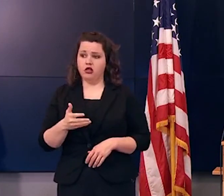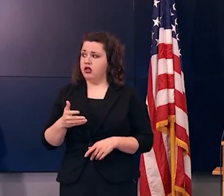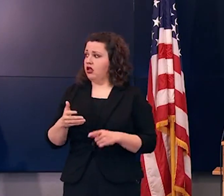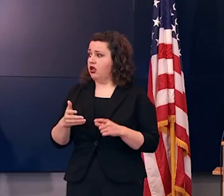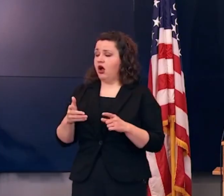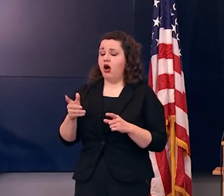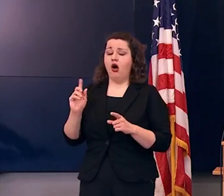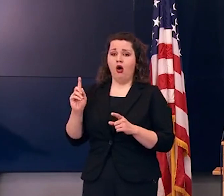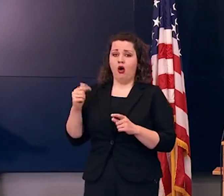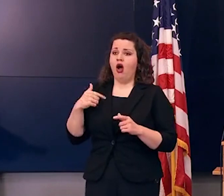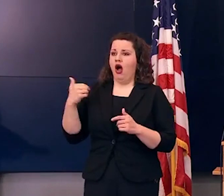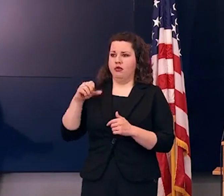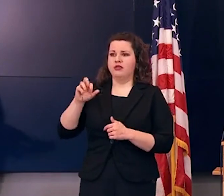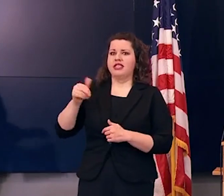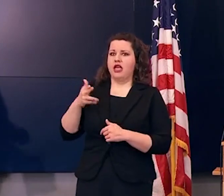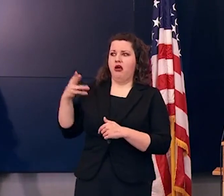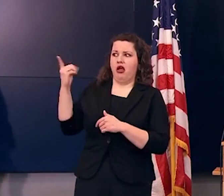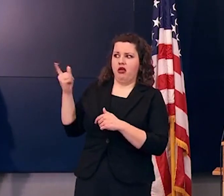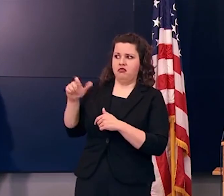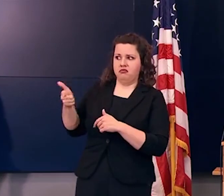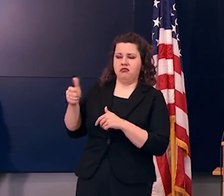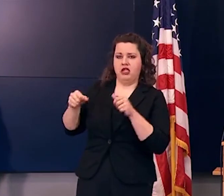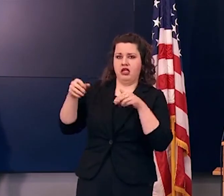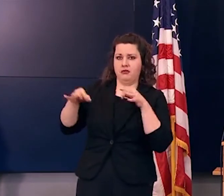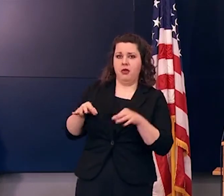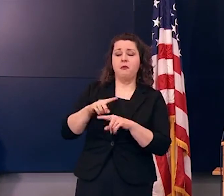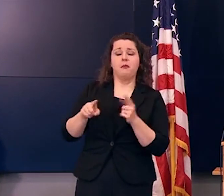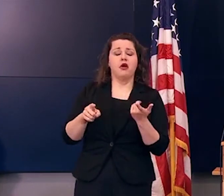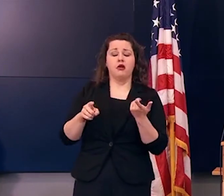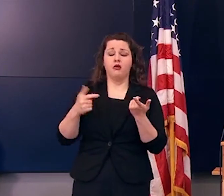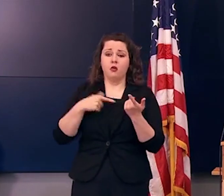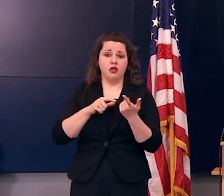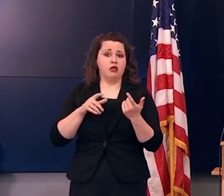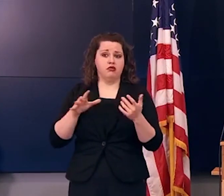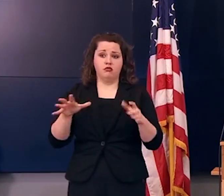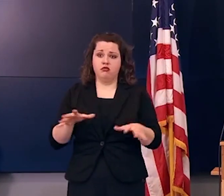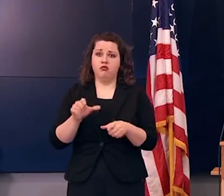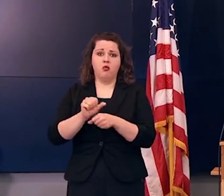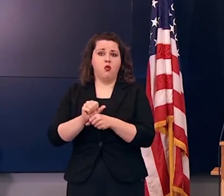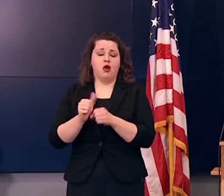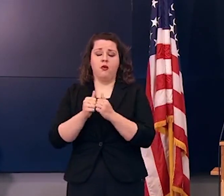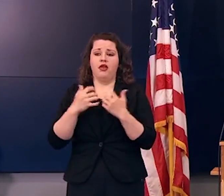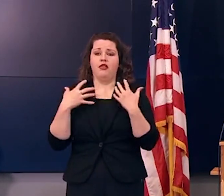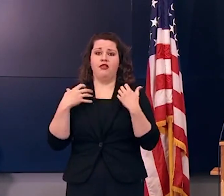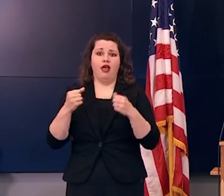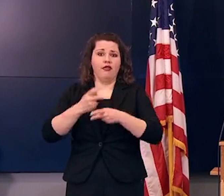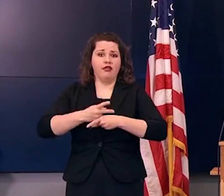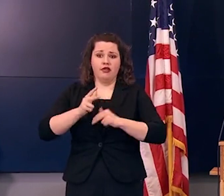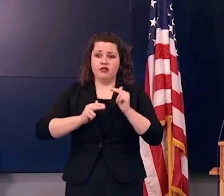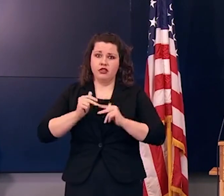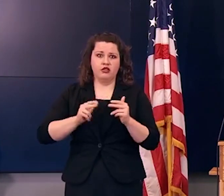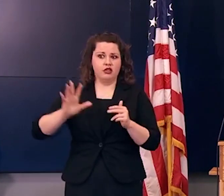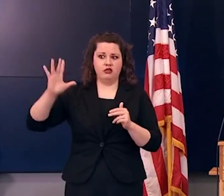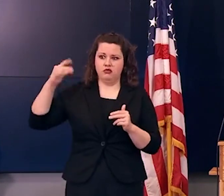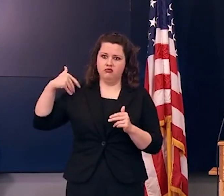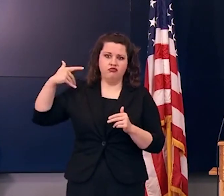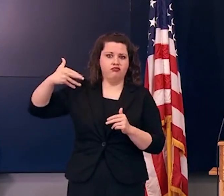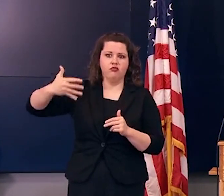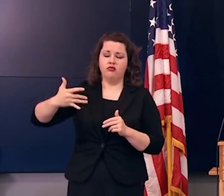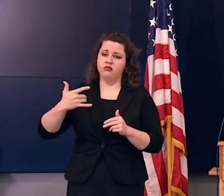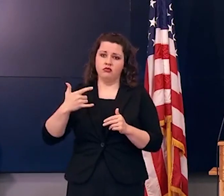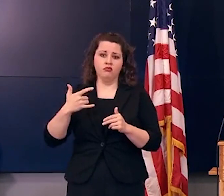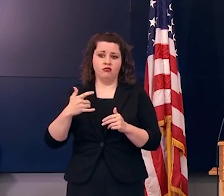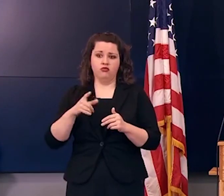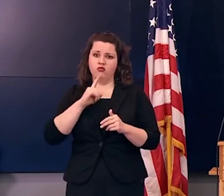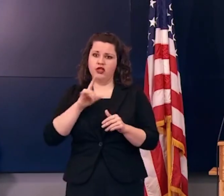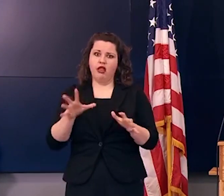so proactive. I'll let Sarah talk about that. But again, we are working with the healthcare facilities. We early on really, took a lot